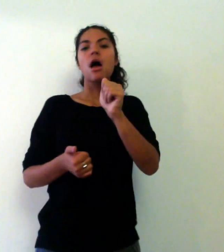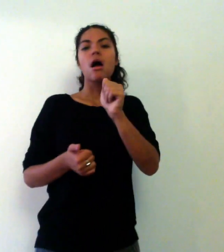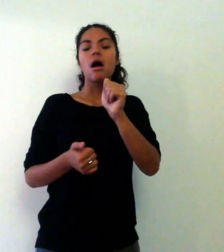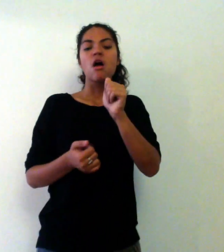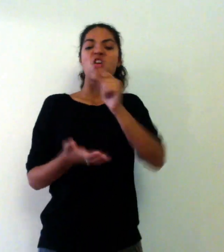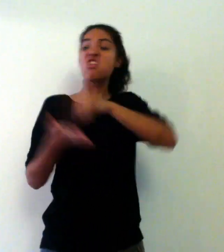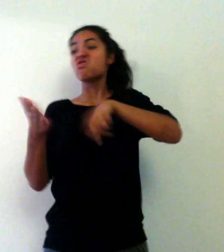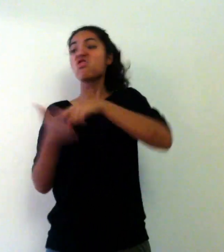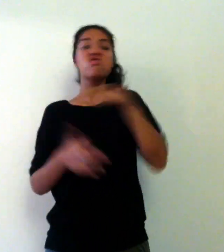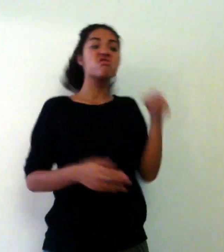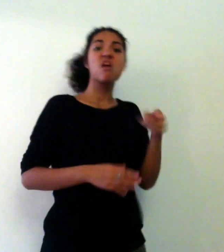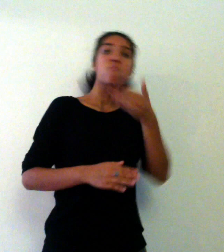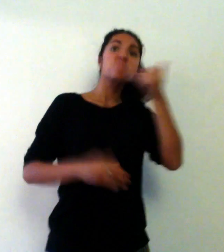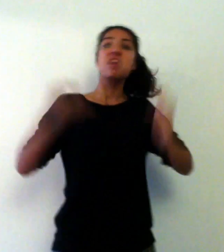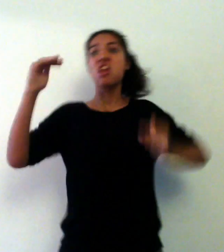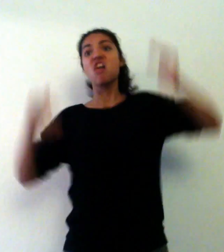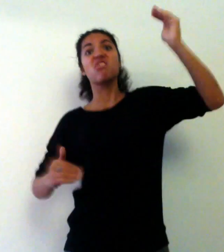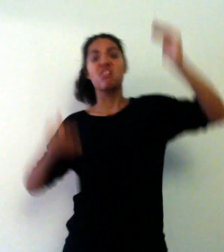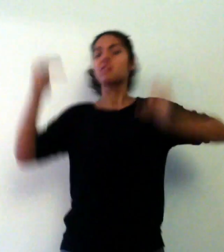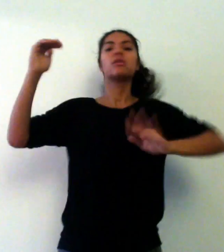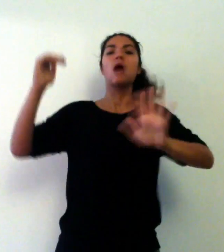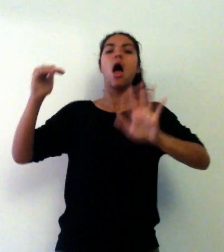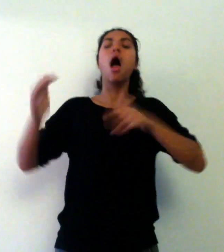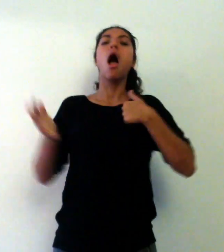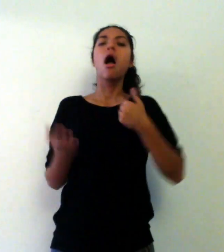for dignity in both.